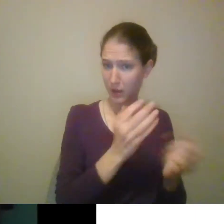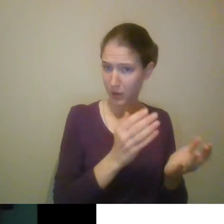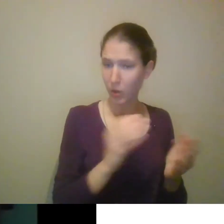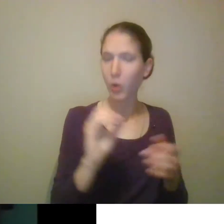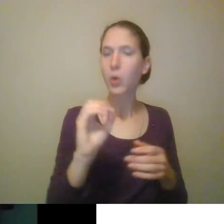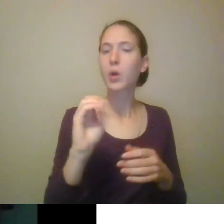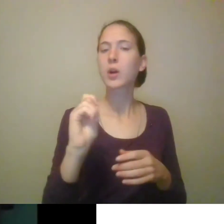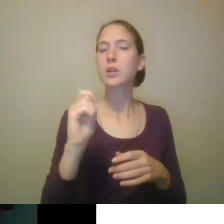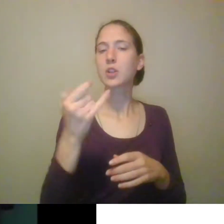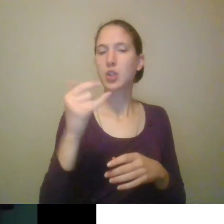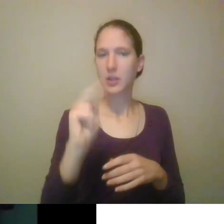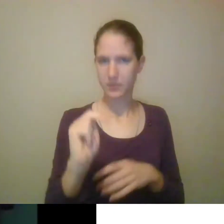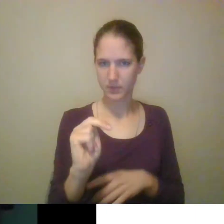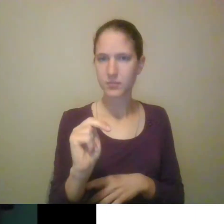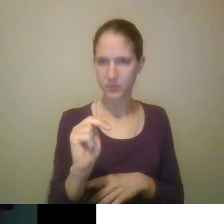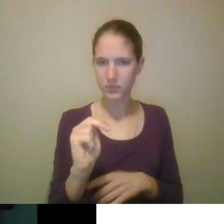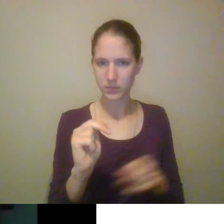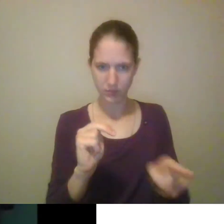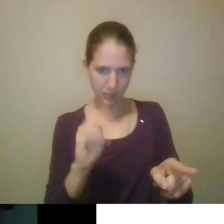And there'll